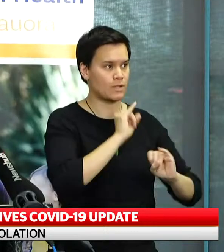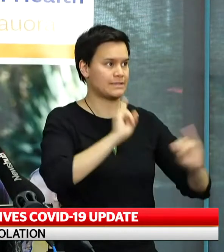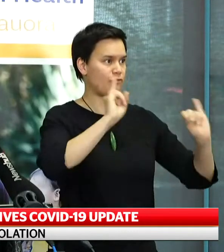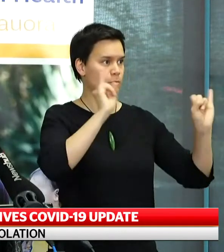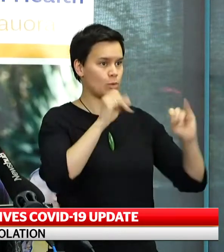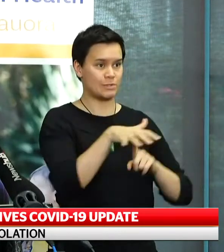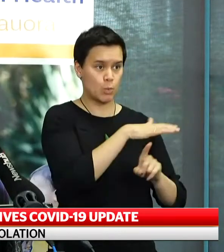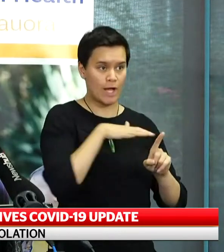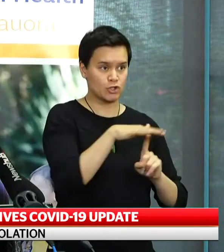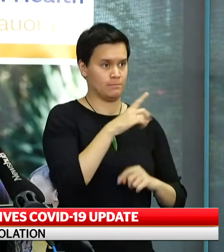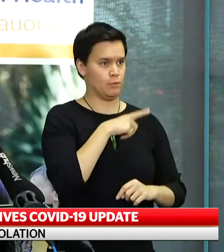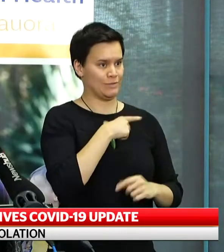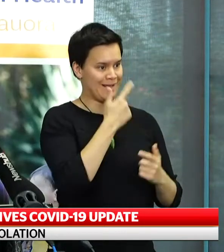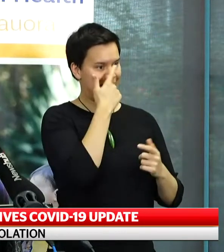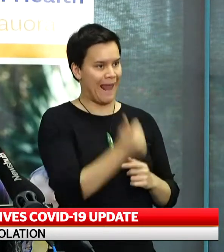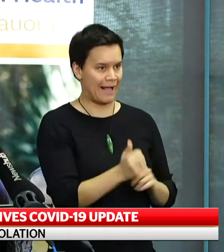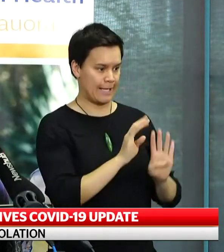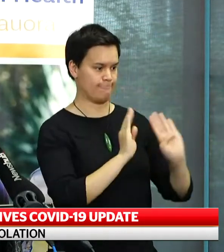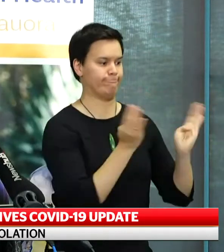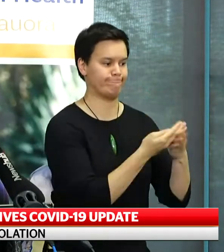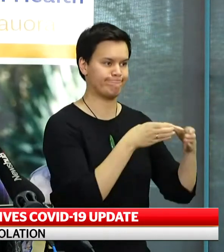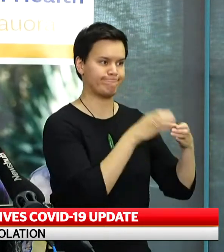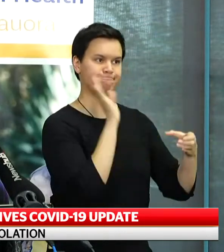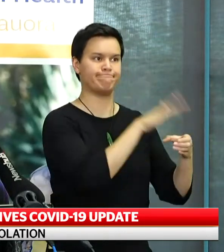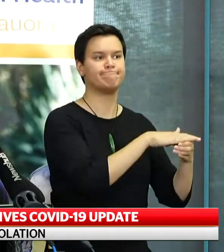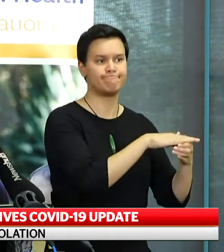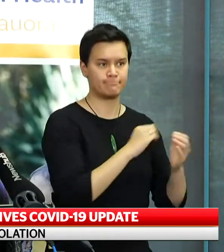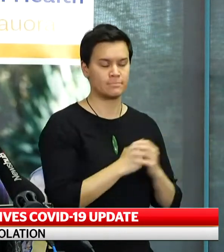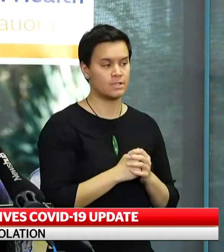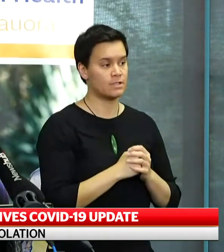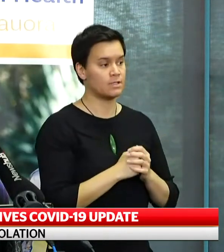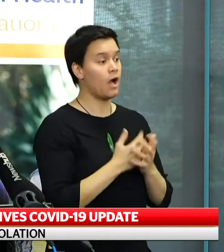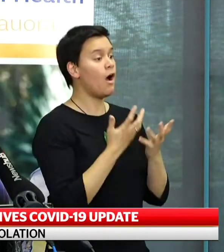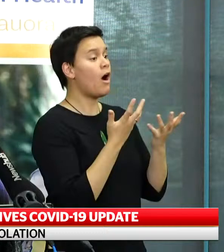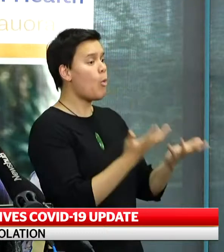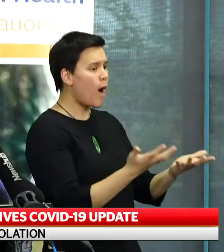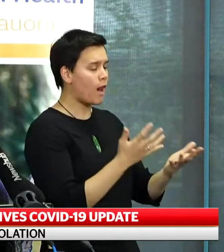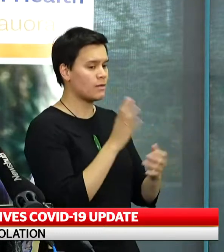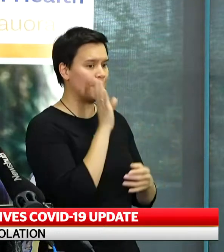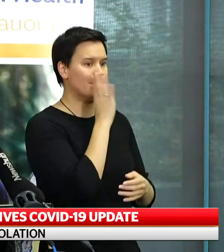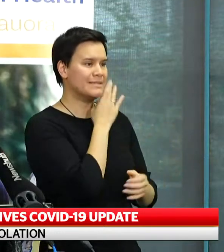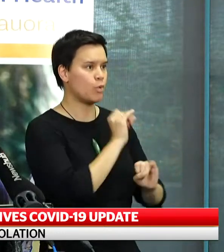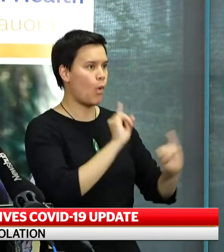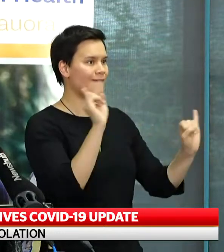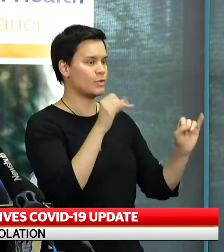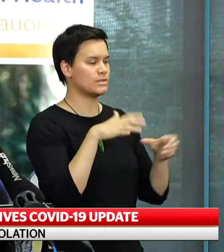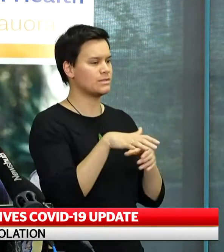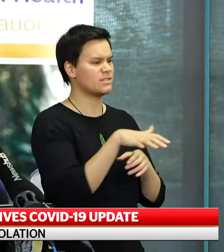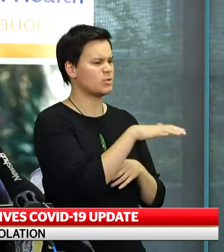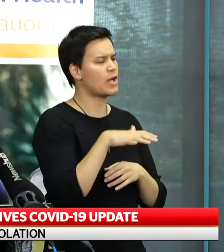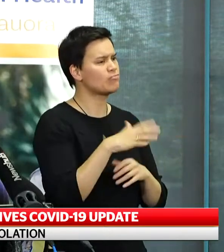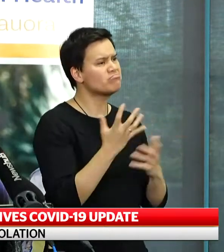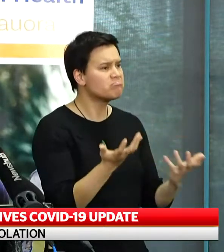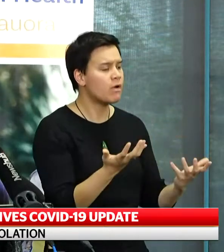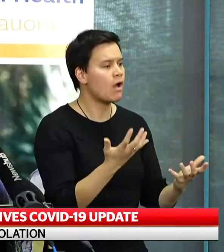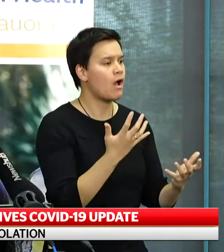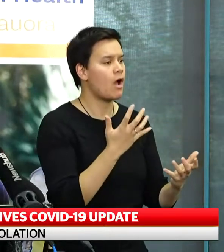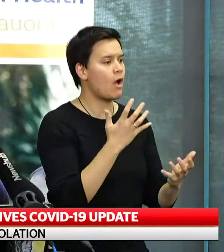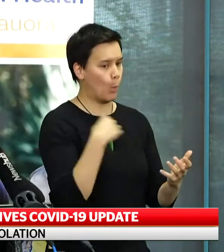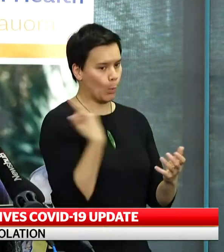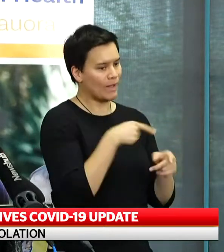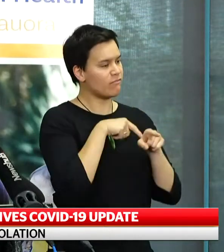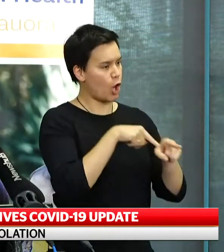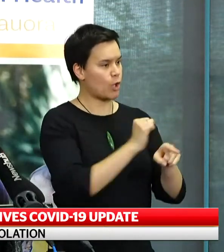our response has led to the outcome we were looking for, which was that we quickly got around those cases and prevented any onward community